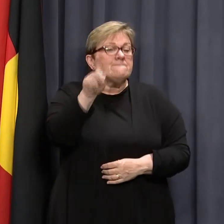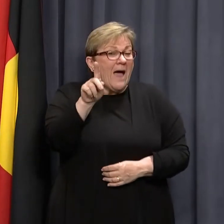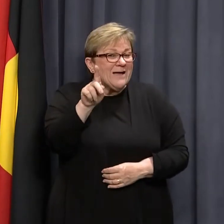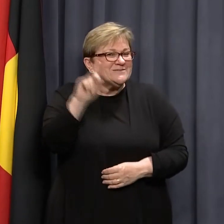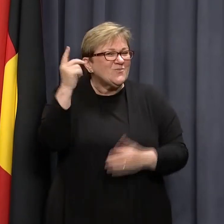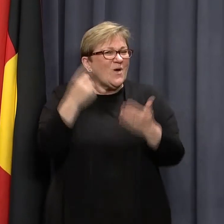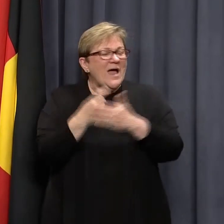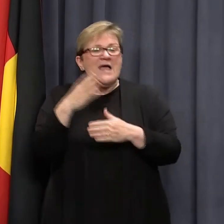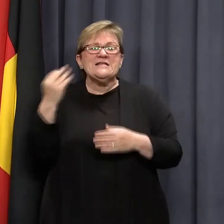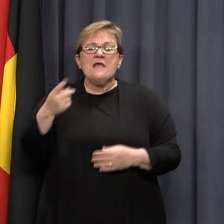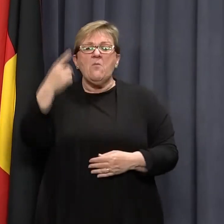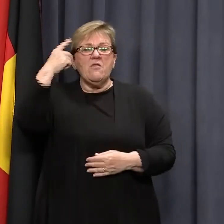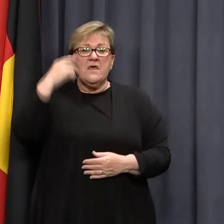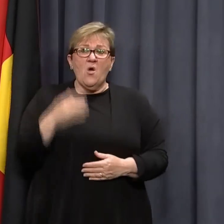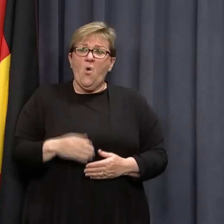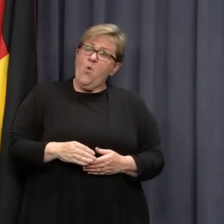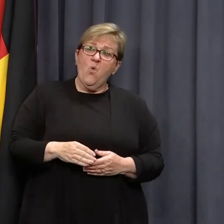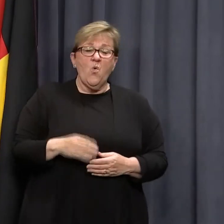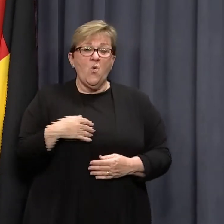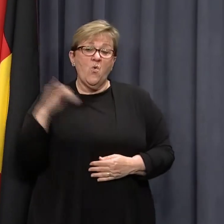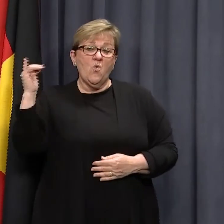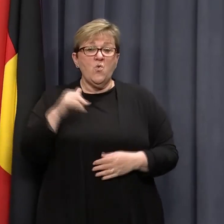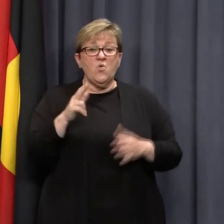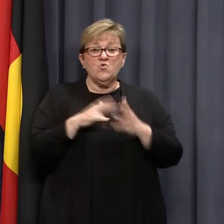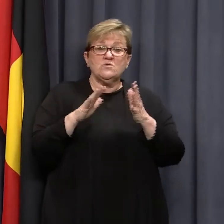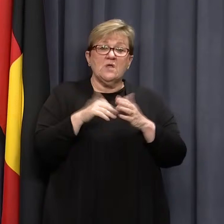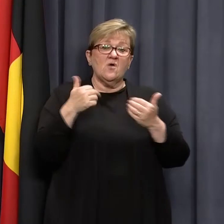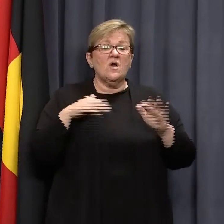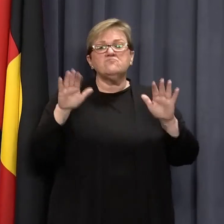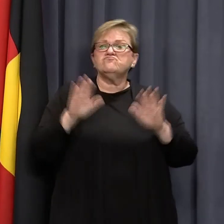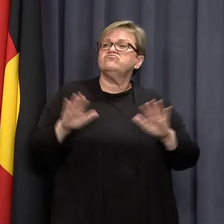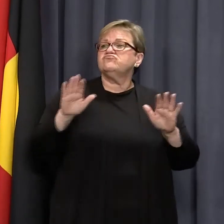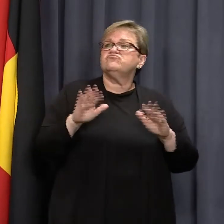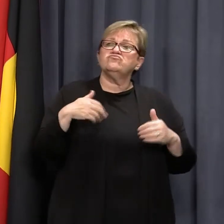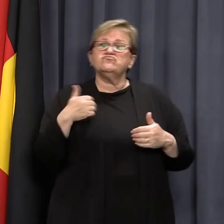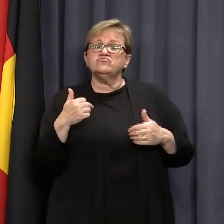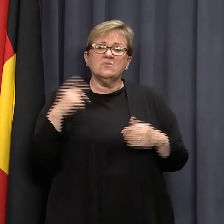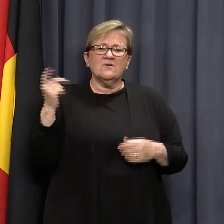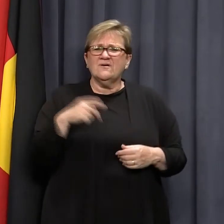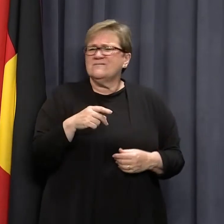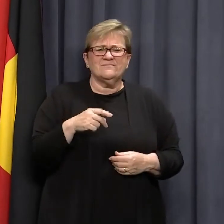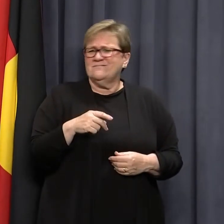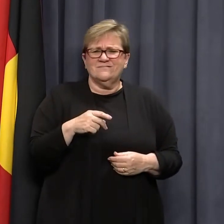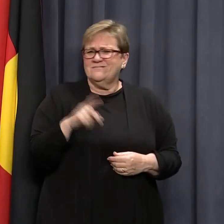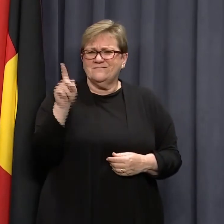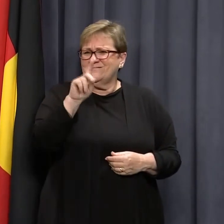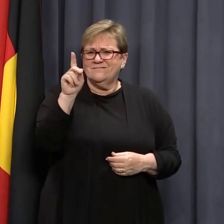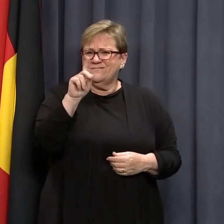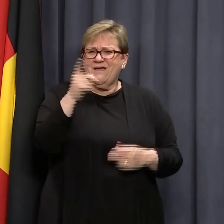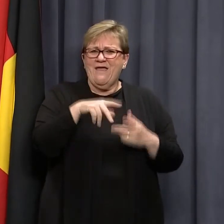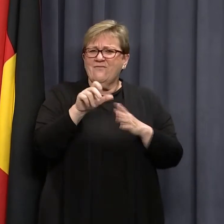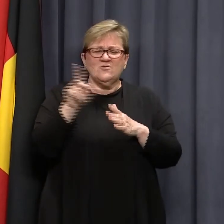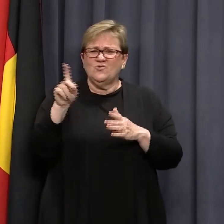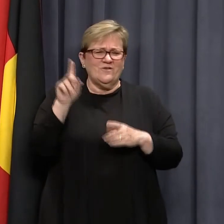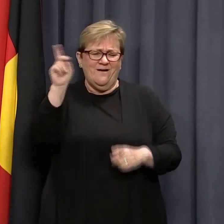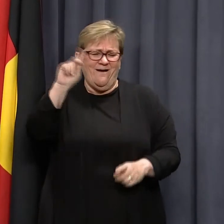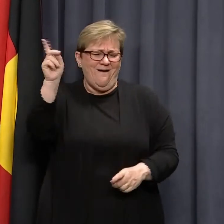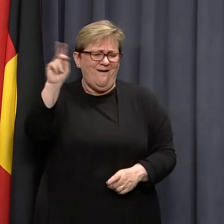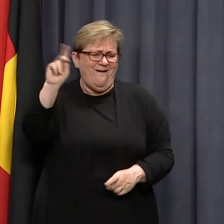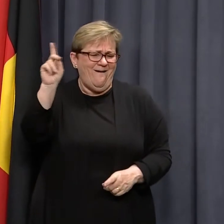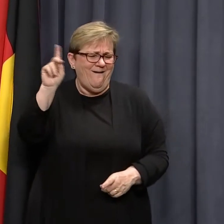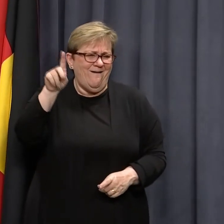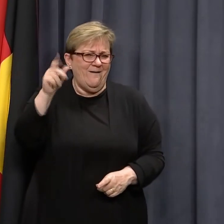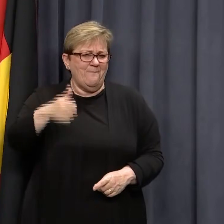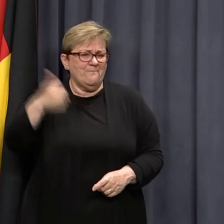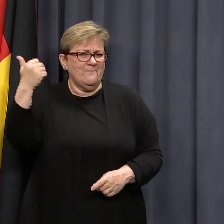however, is some of them think, it's a good time to have a couple of days holiday. That if they do that, then all bets are off and they have